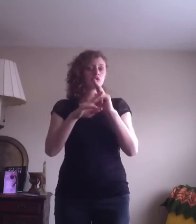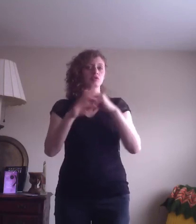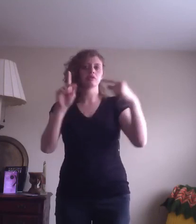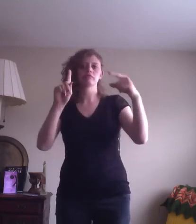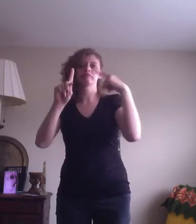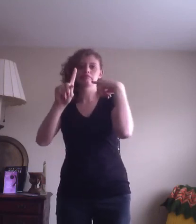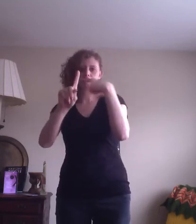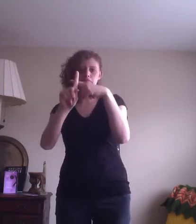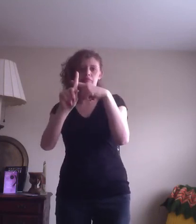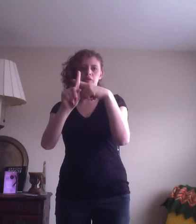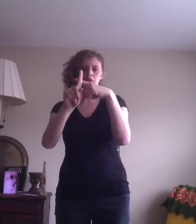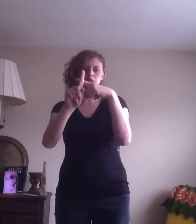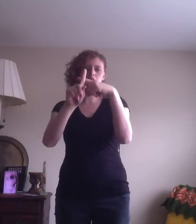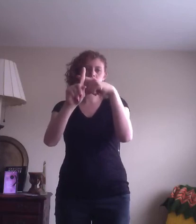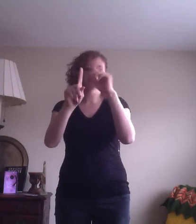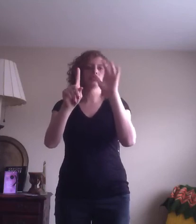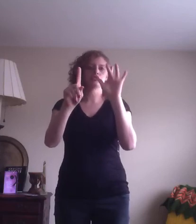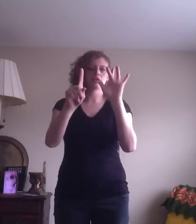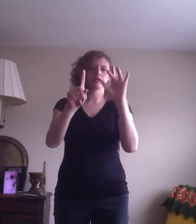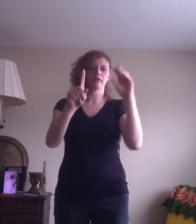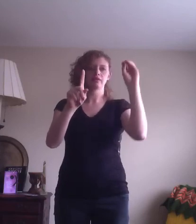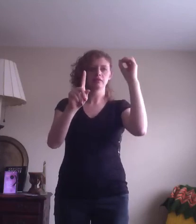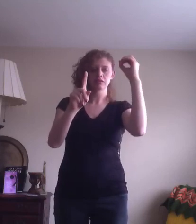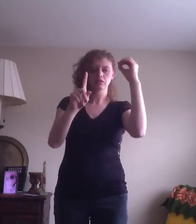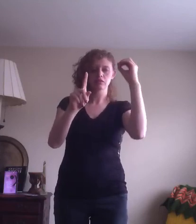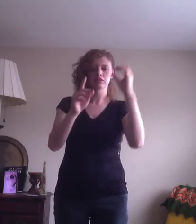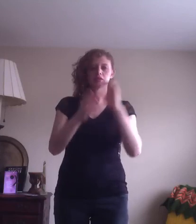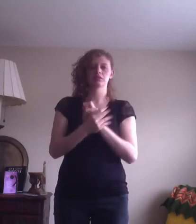case. How do we indicate that mathematically?